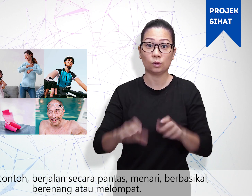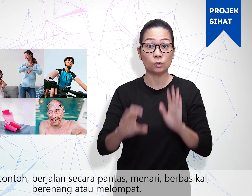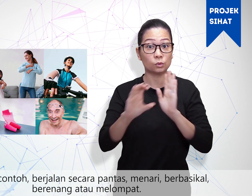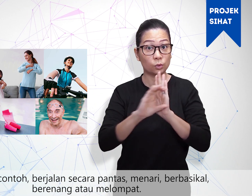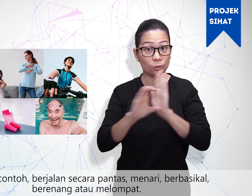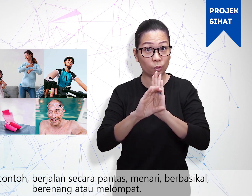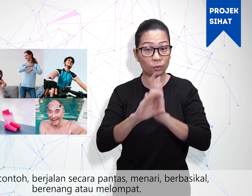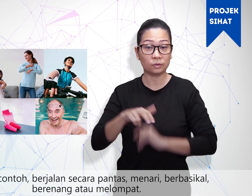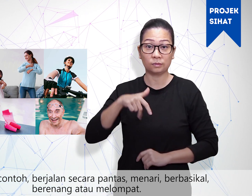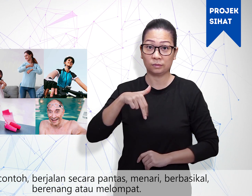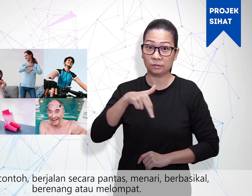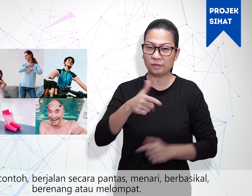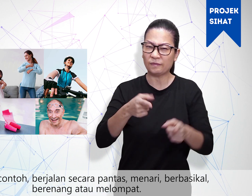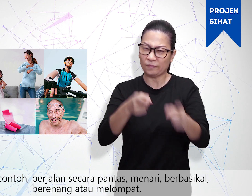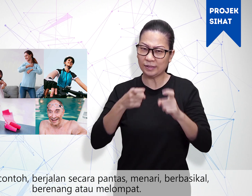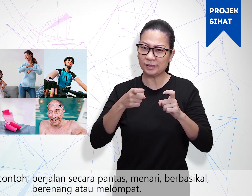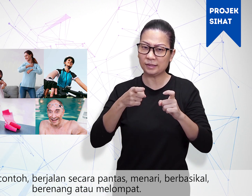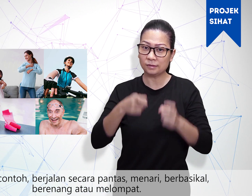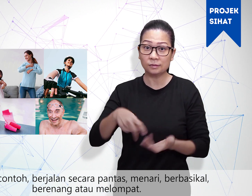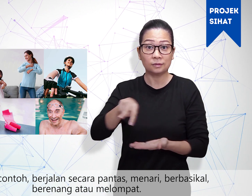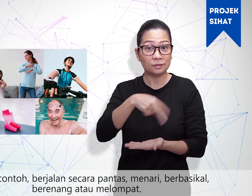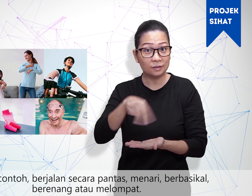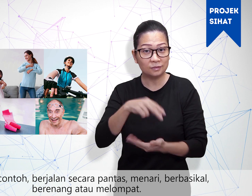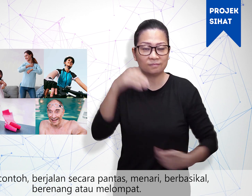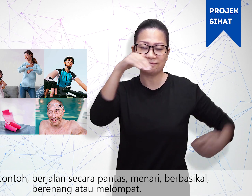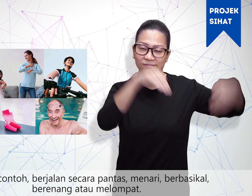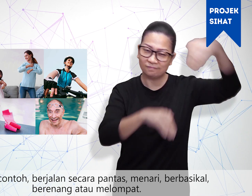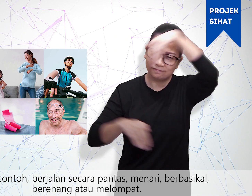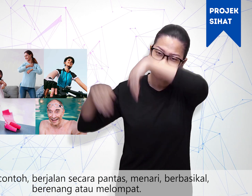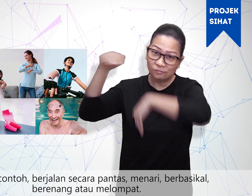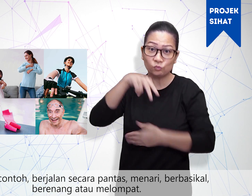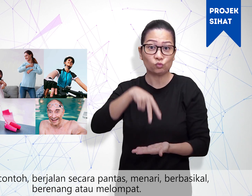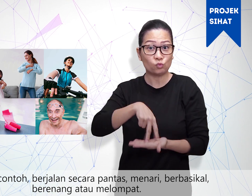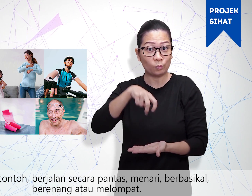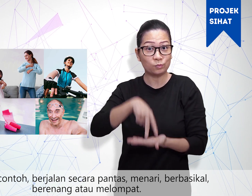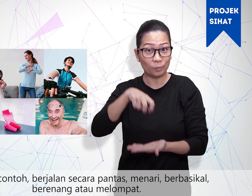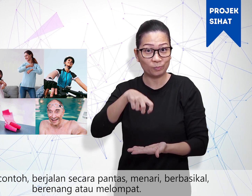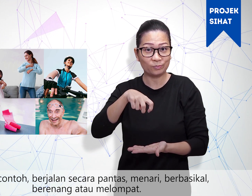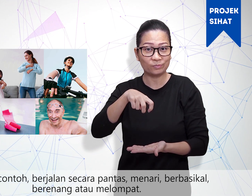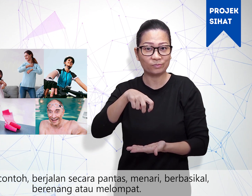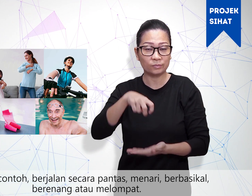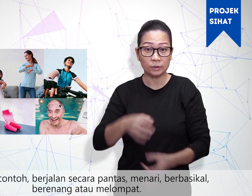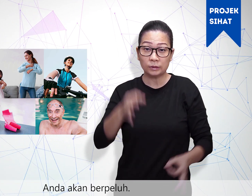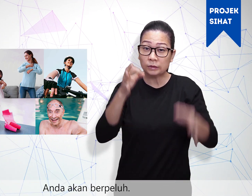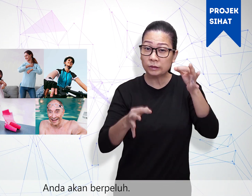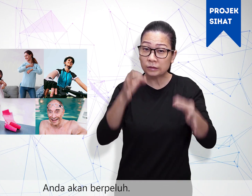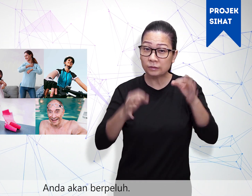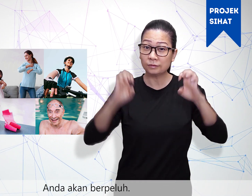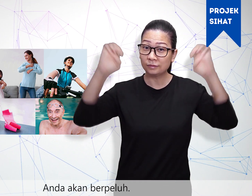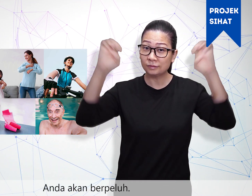For example, brisk walking, dancing, cycling, swimming, or jumping. It'll make you sweat.